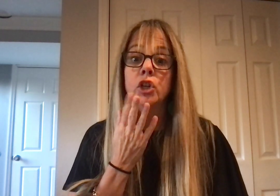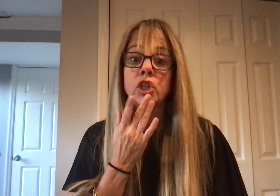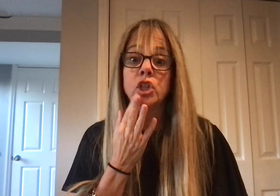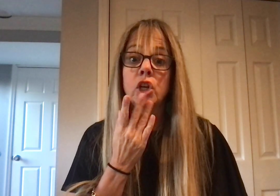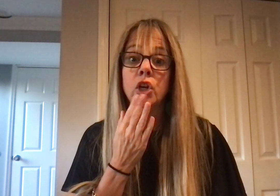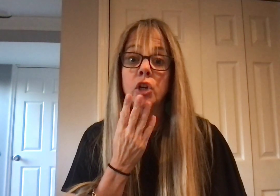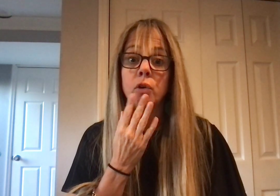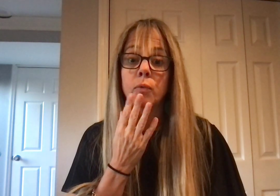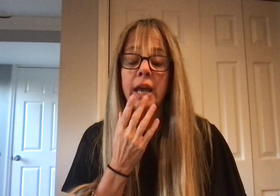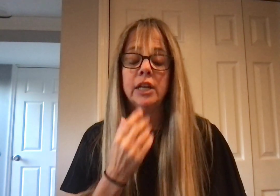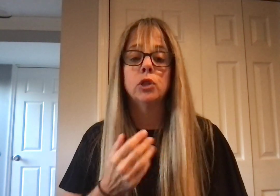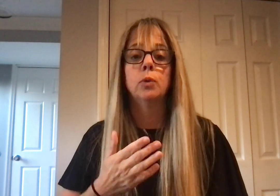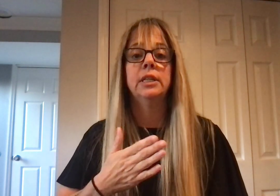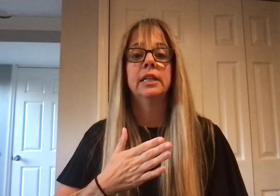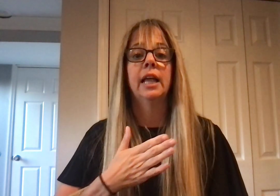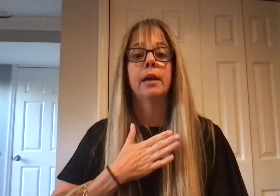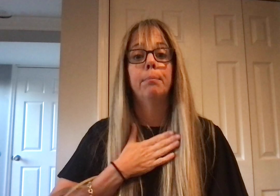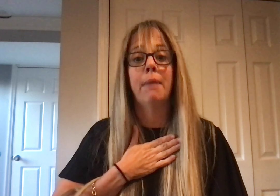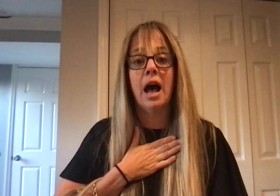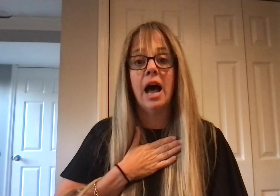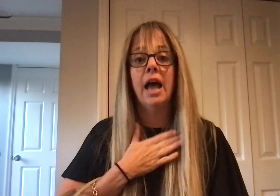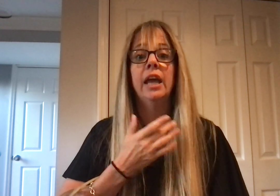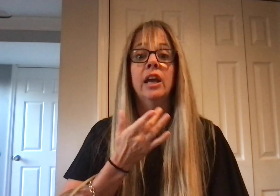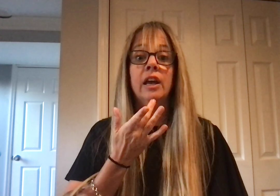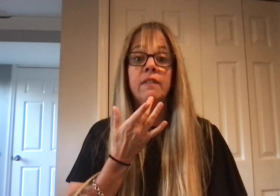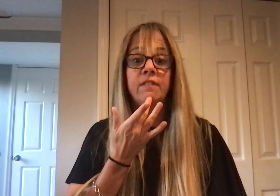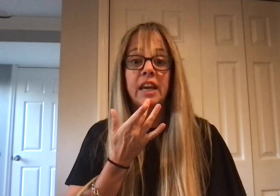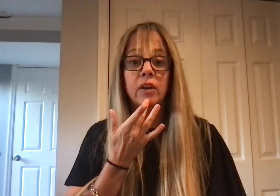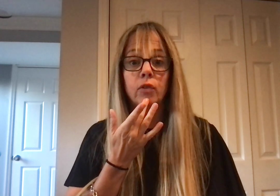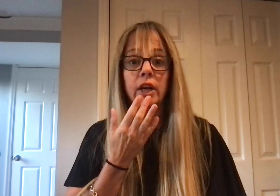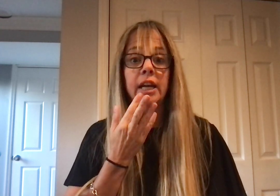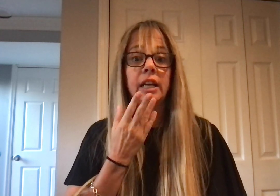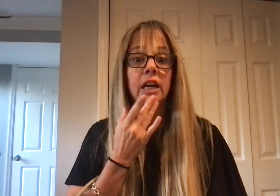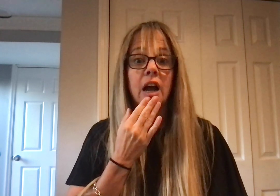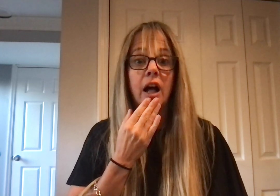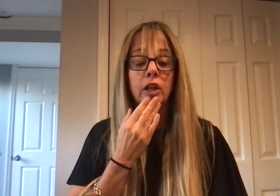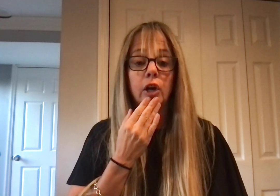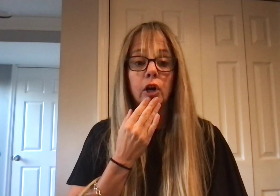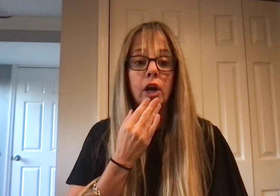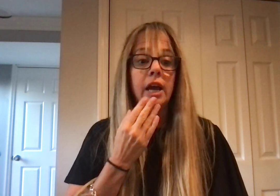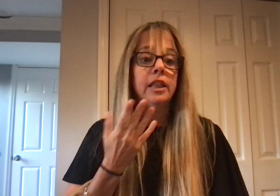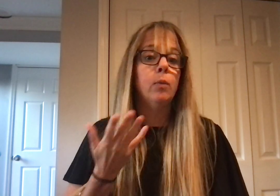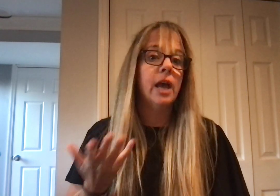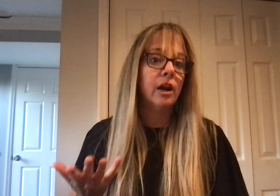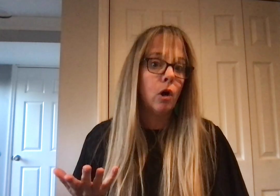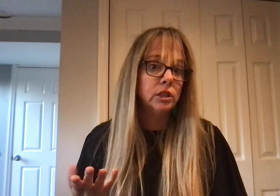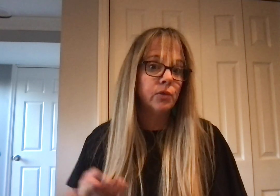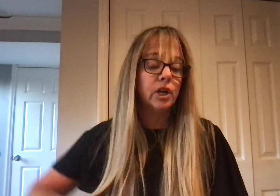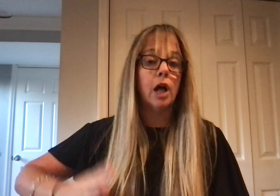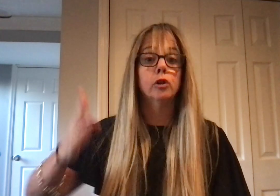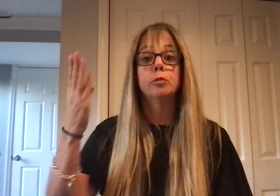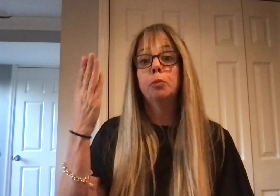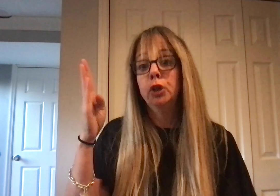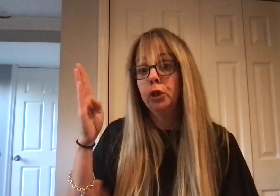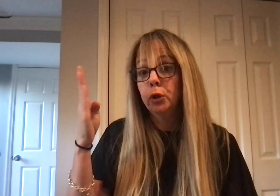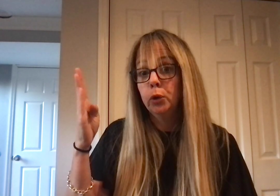colors, right? So we did like my favorite color. Then we had all different colors: